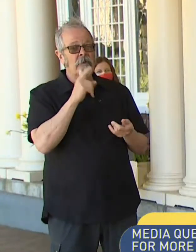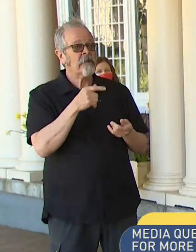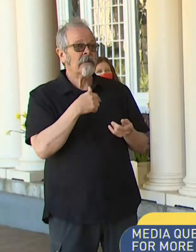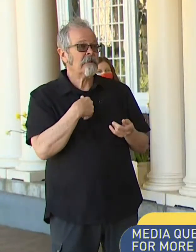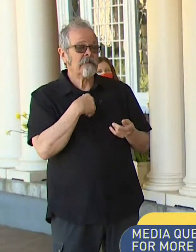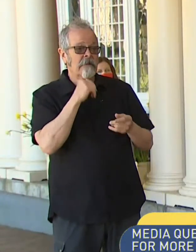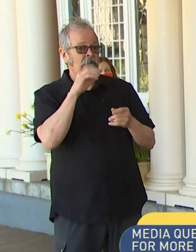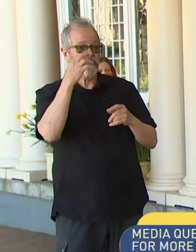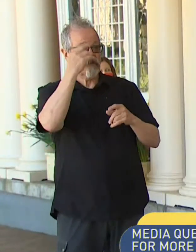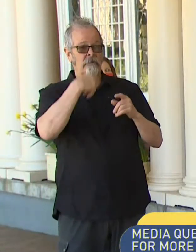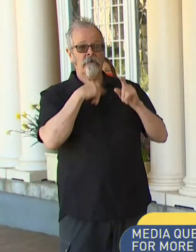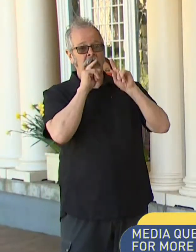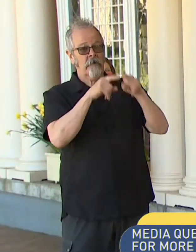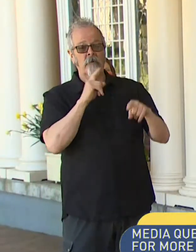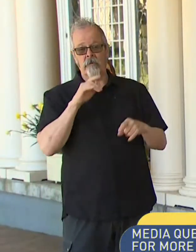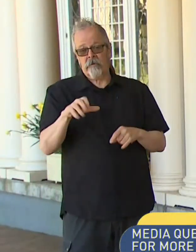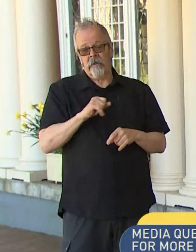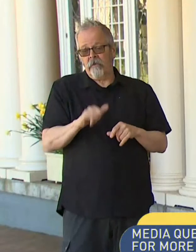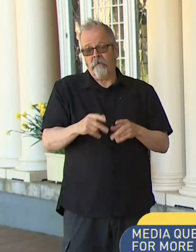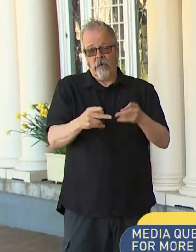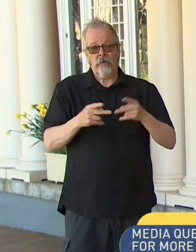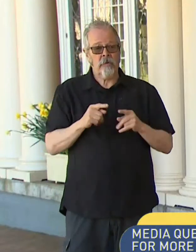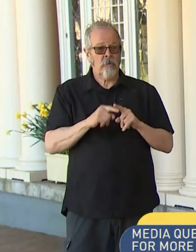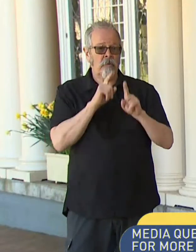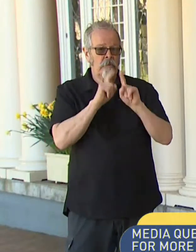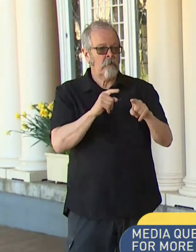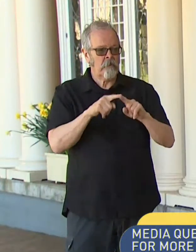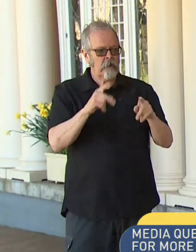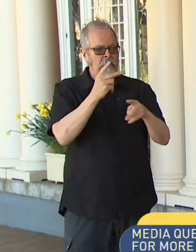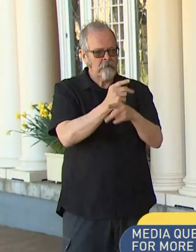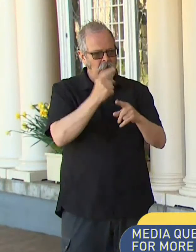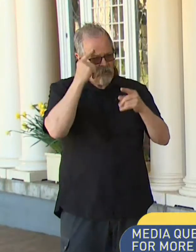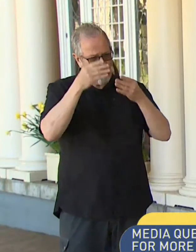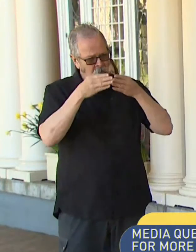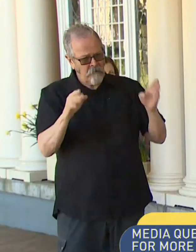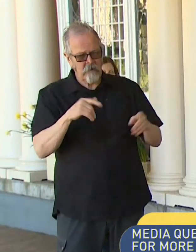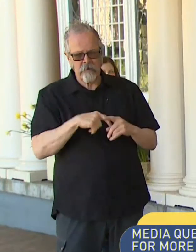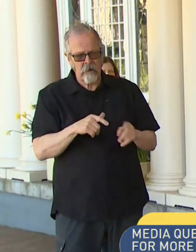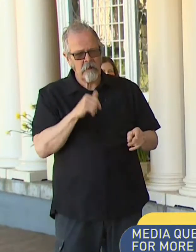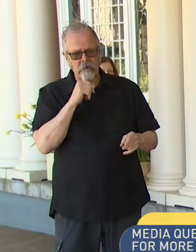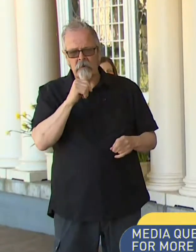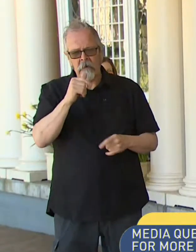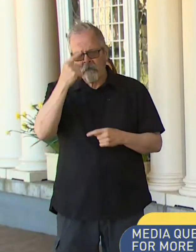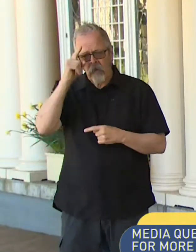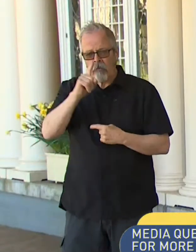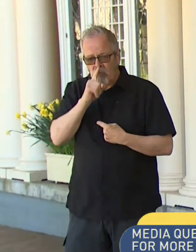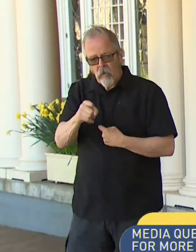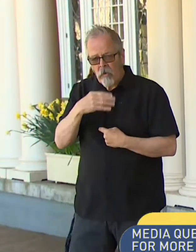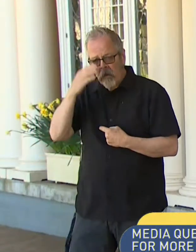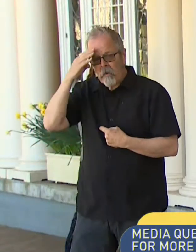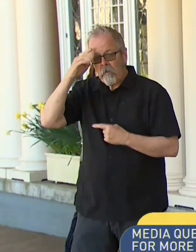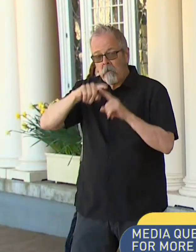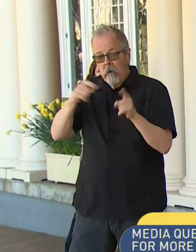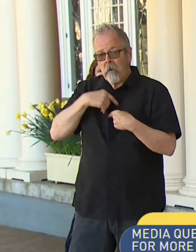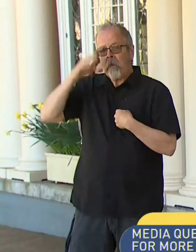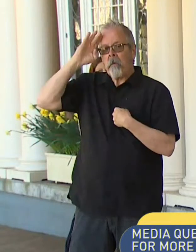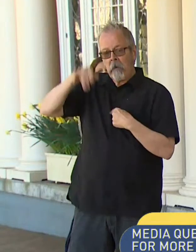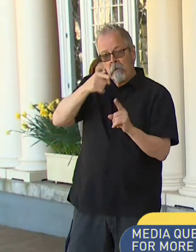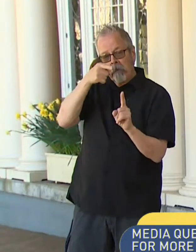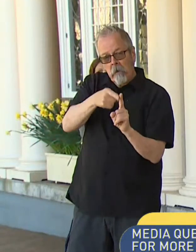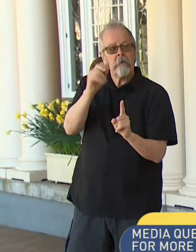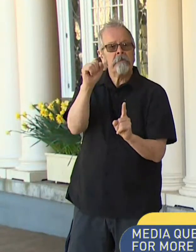position. Now we're hoping, this is not a certainty, but we're hoping there is a point where it does that. We just don't know where that